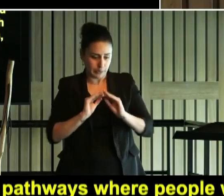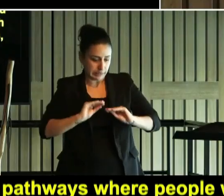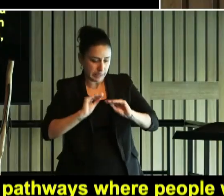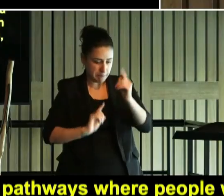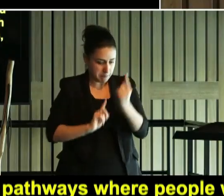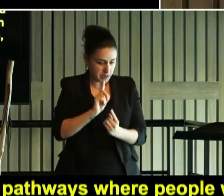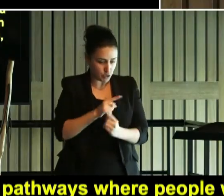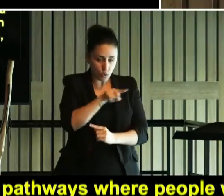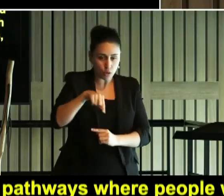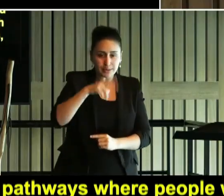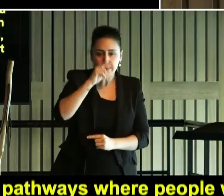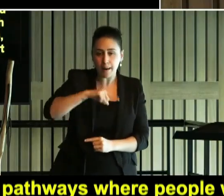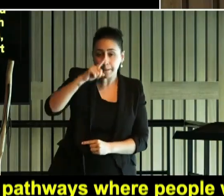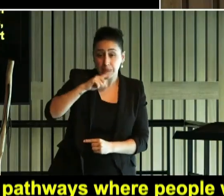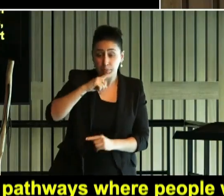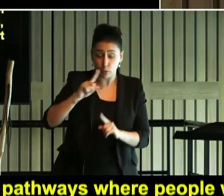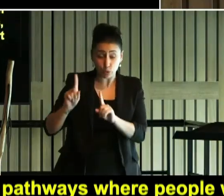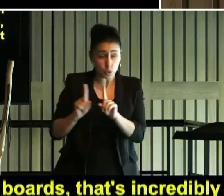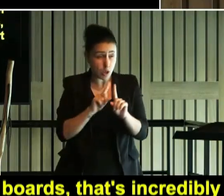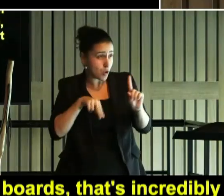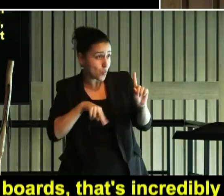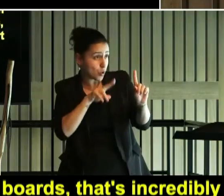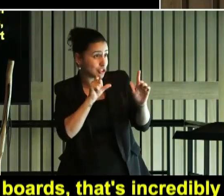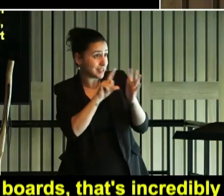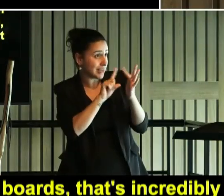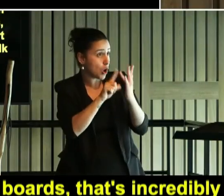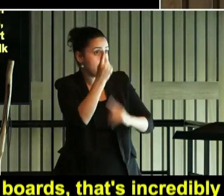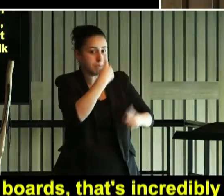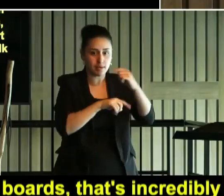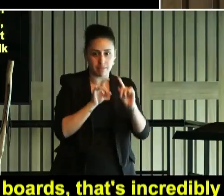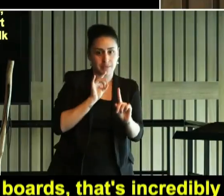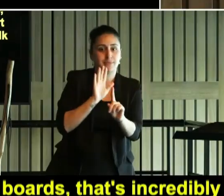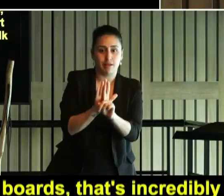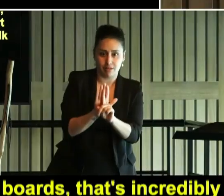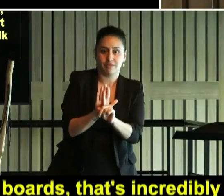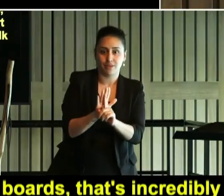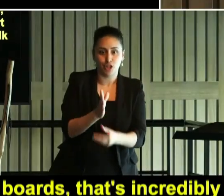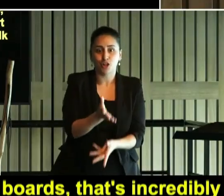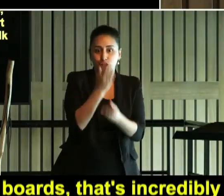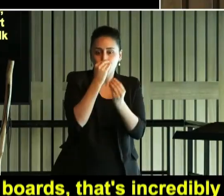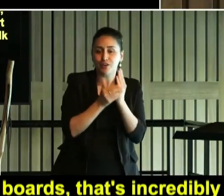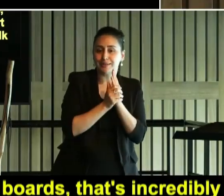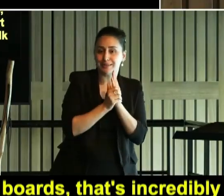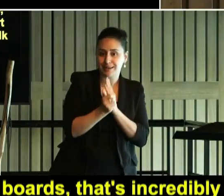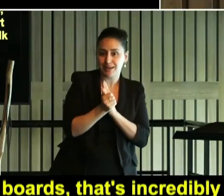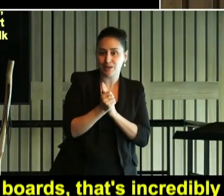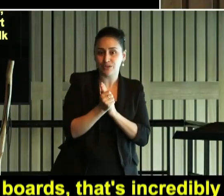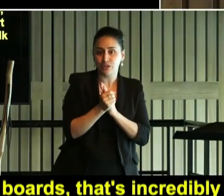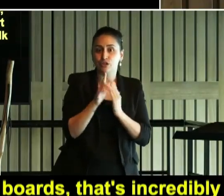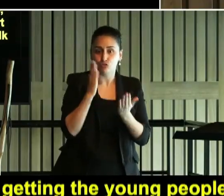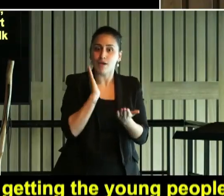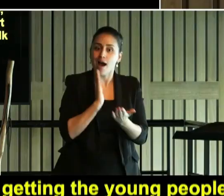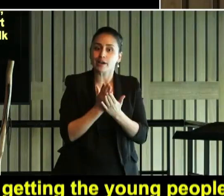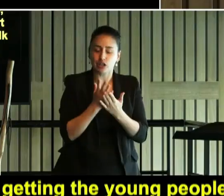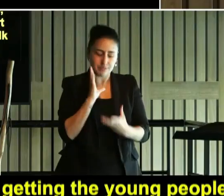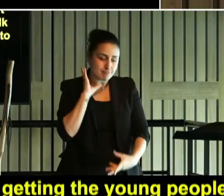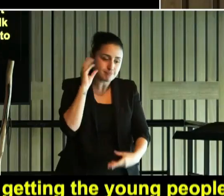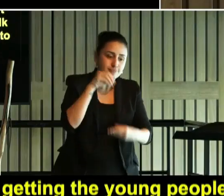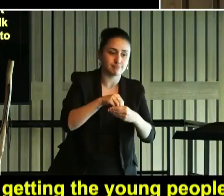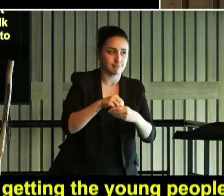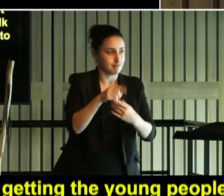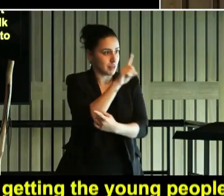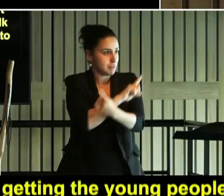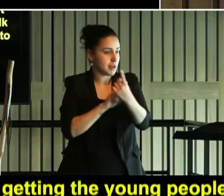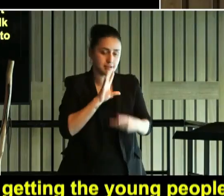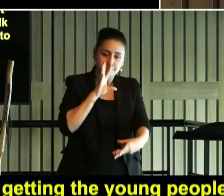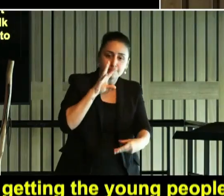young people to walk alongside CEOs and start to learn those skills, to be seen, to sit at a table, participate in a